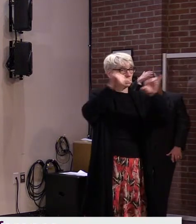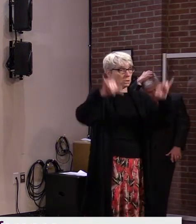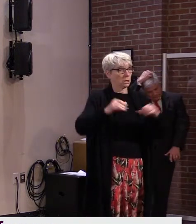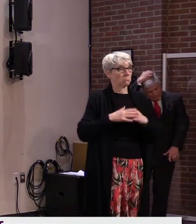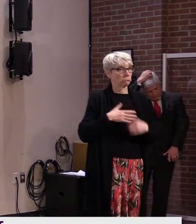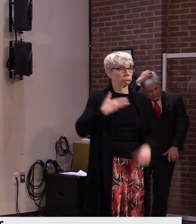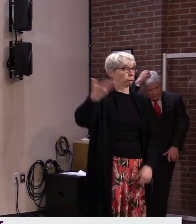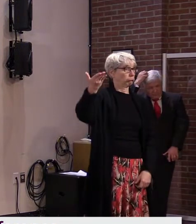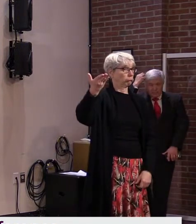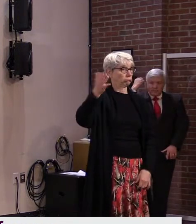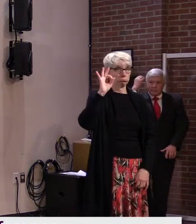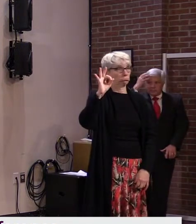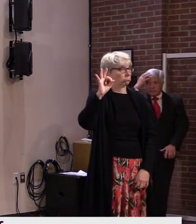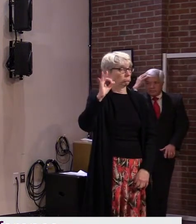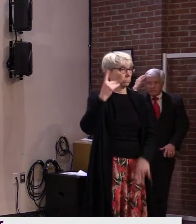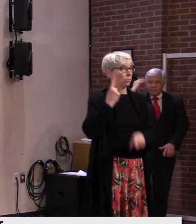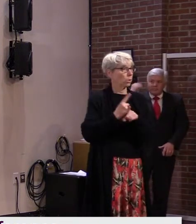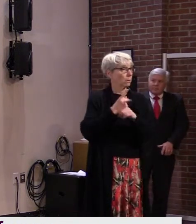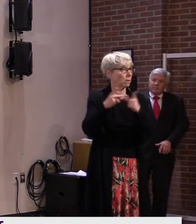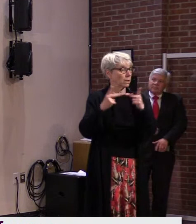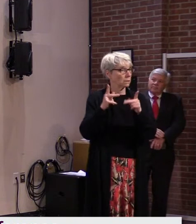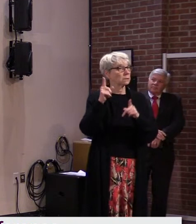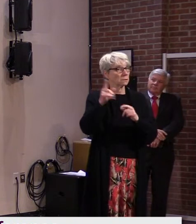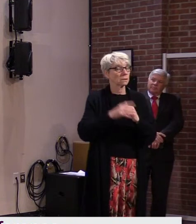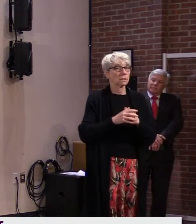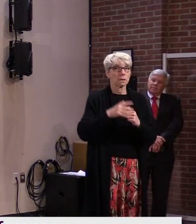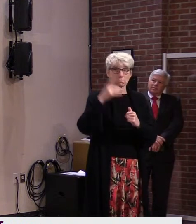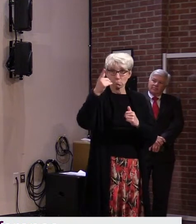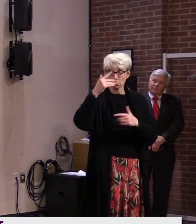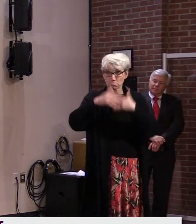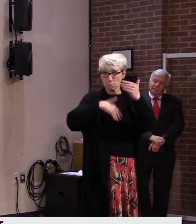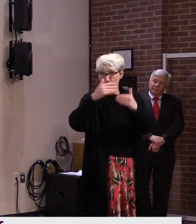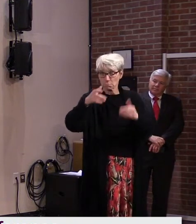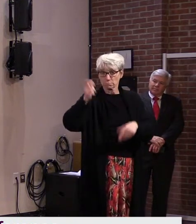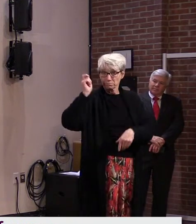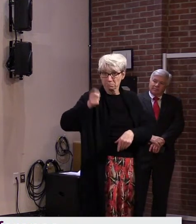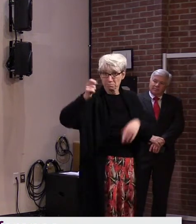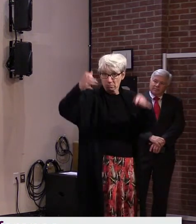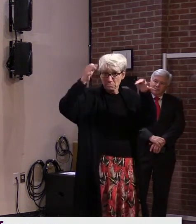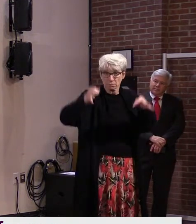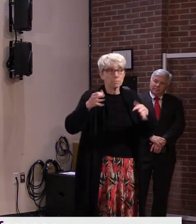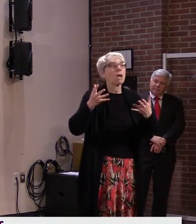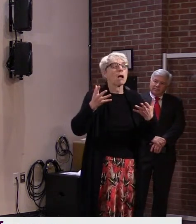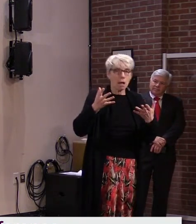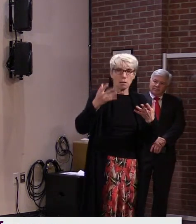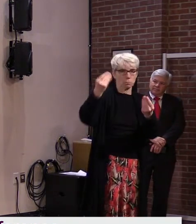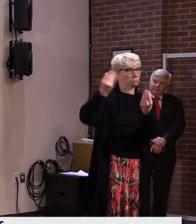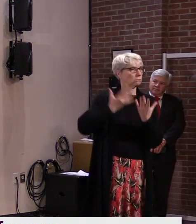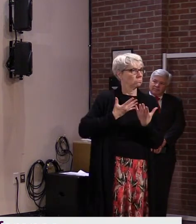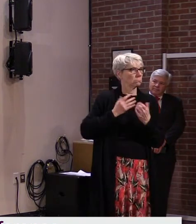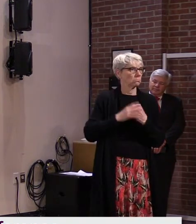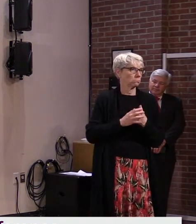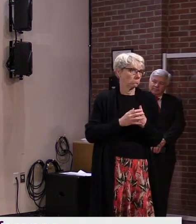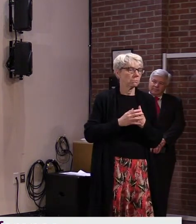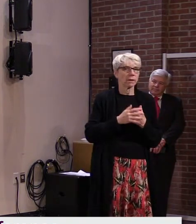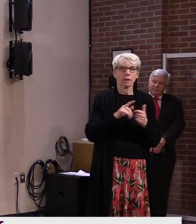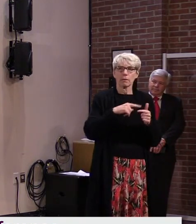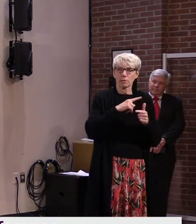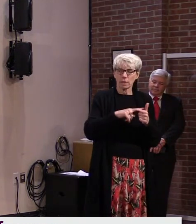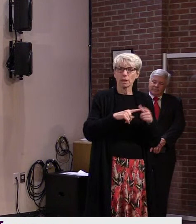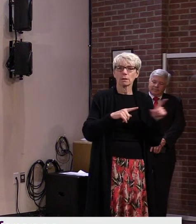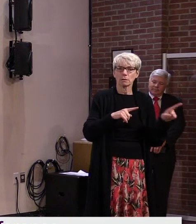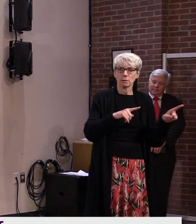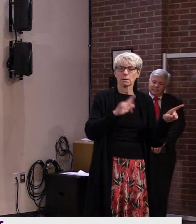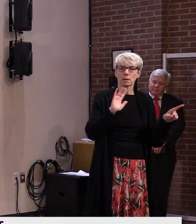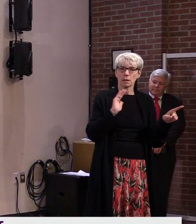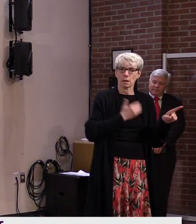appropriately, and we'll come to conclusion on this based on what they say, and then the legislature